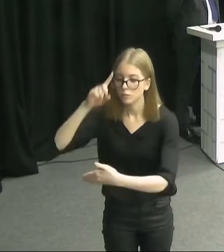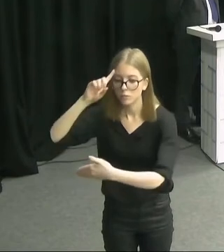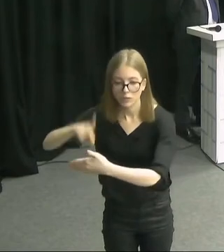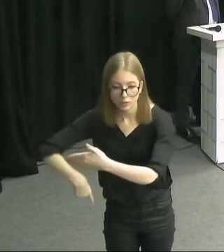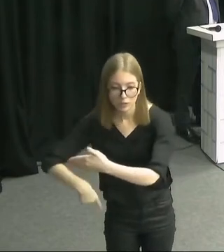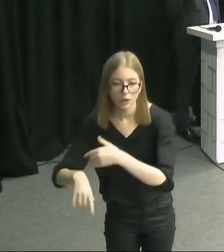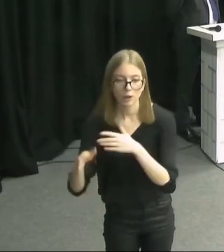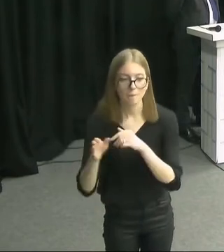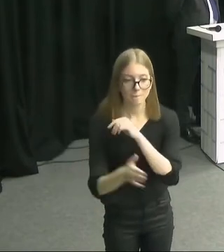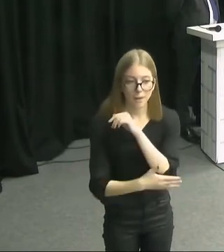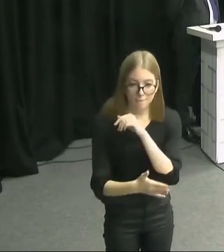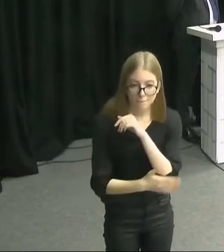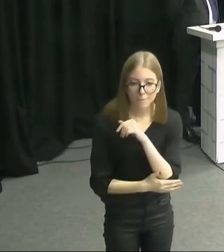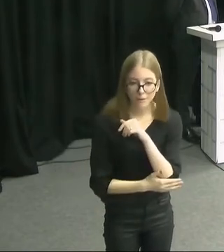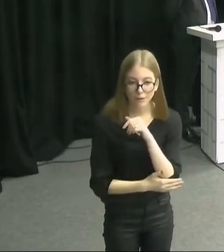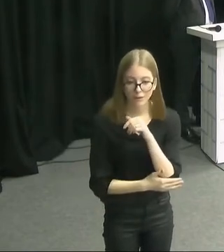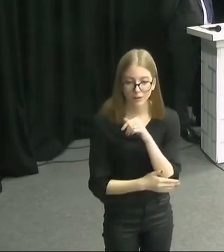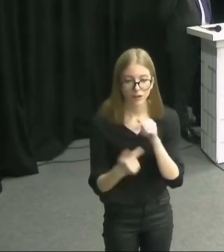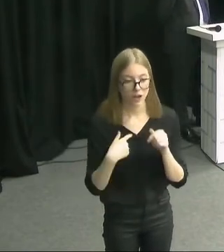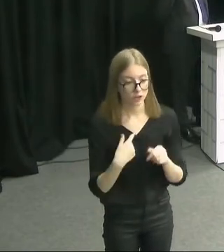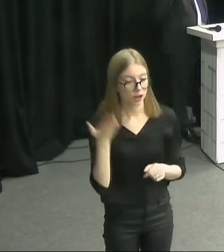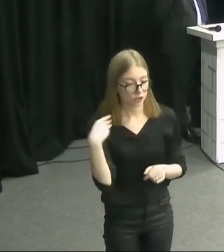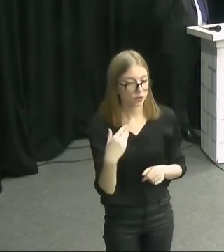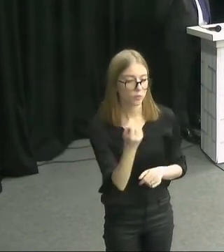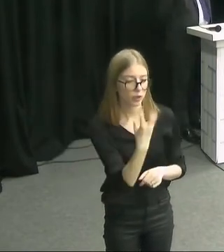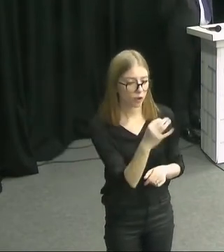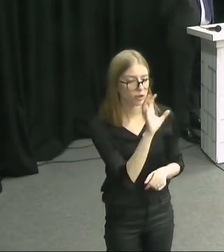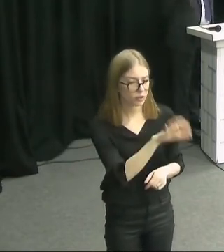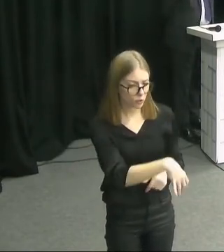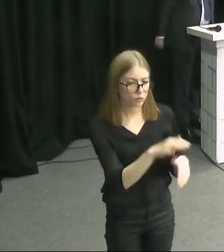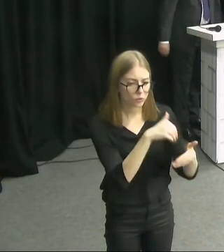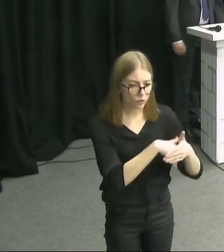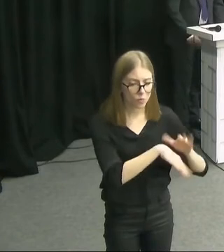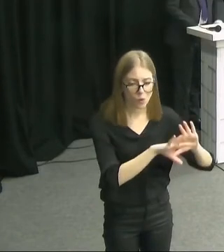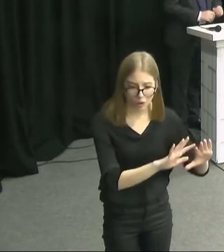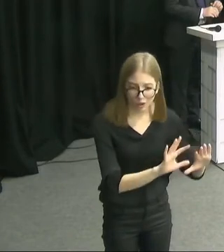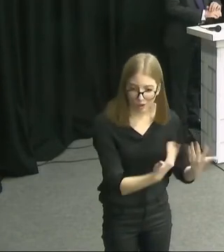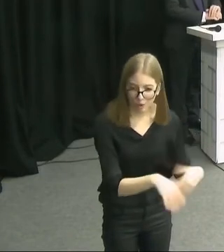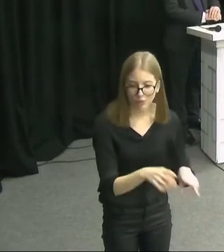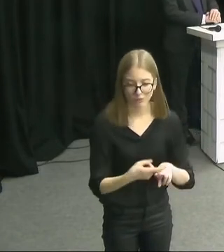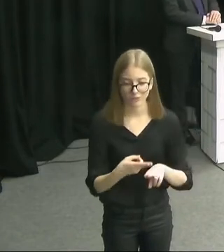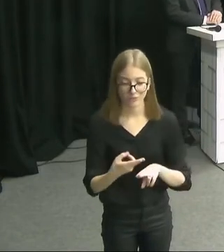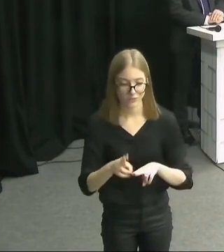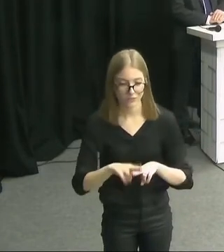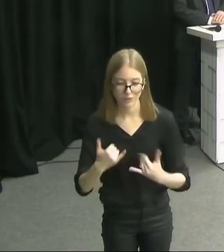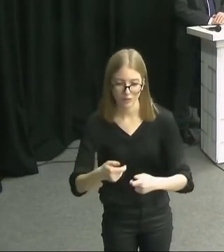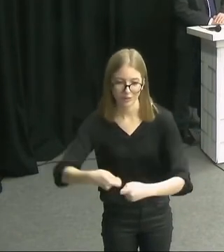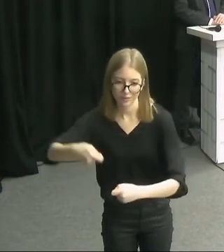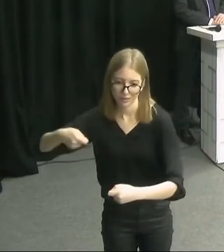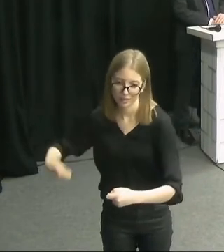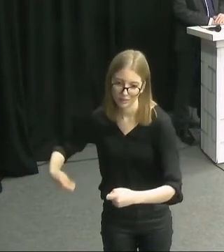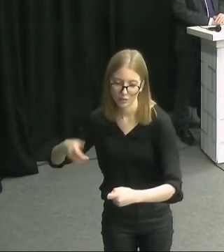I believe that we'll have a lot of success with the alumni when we receive